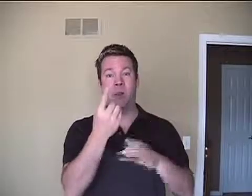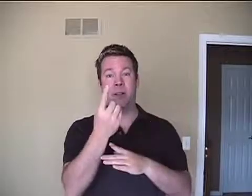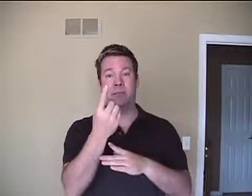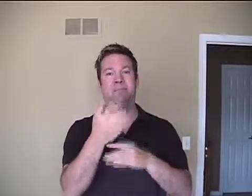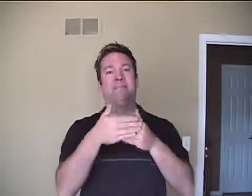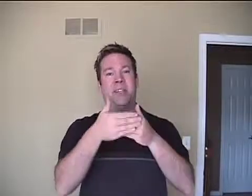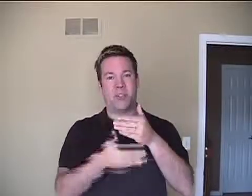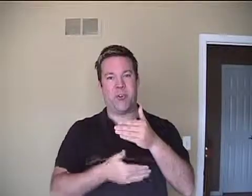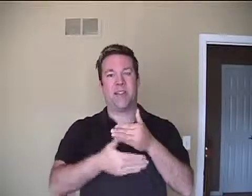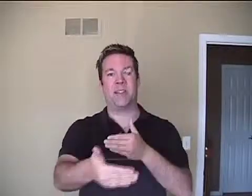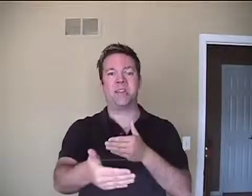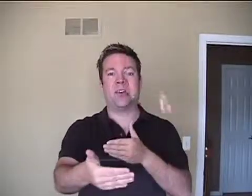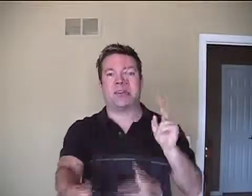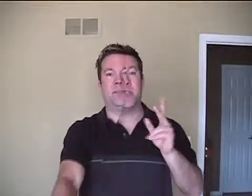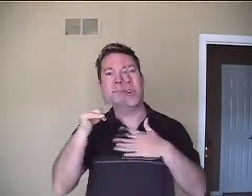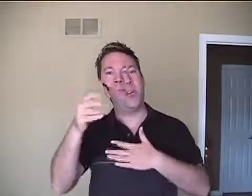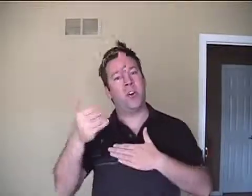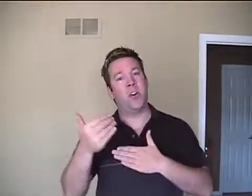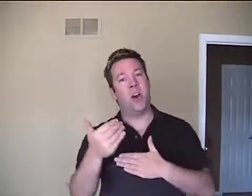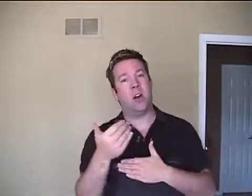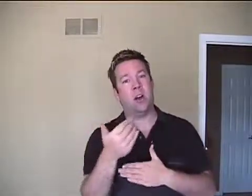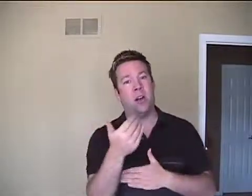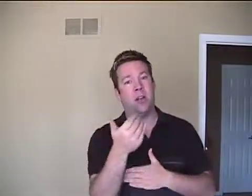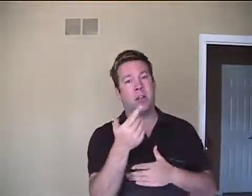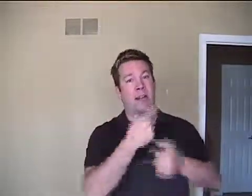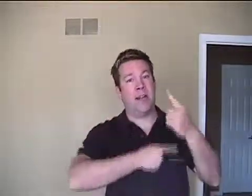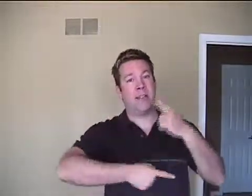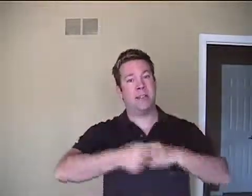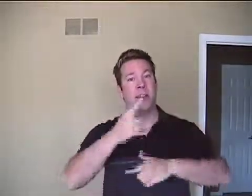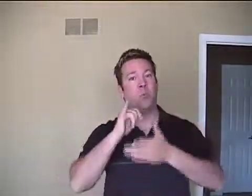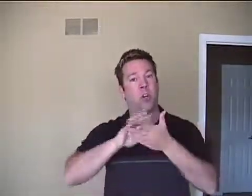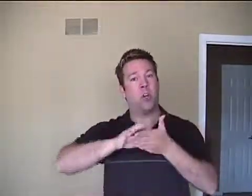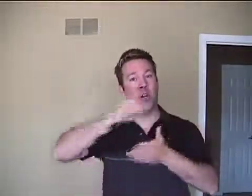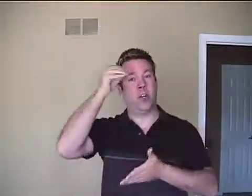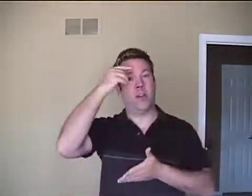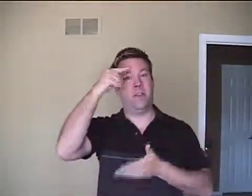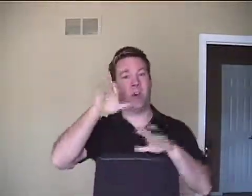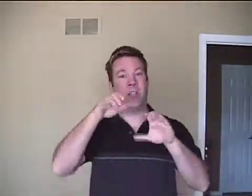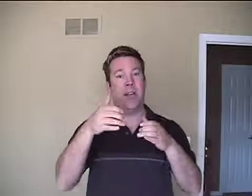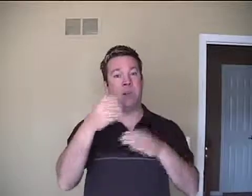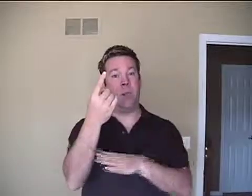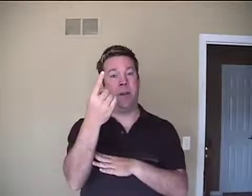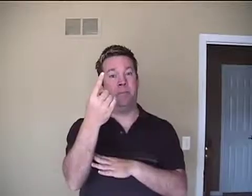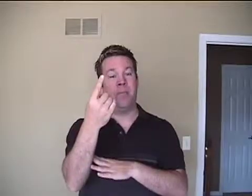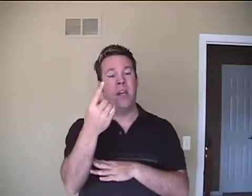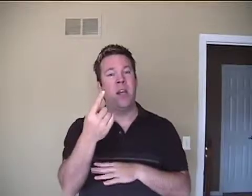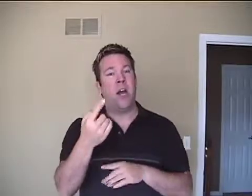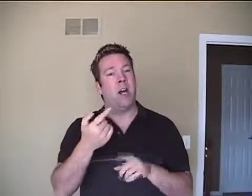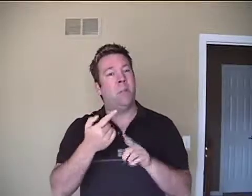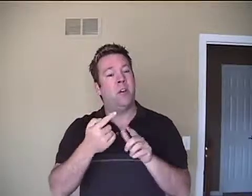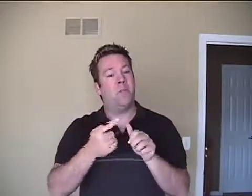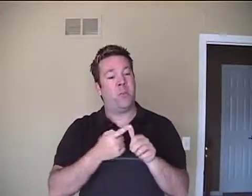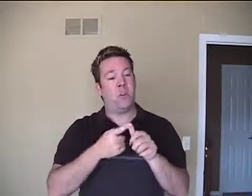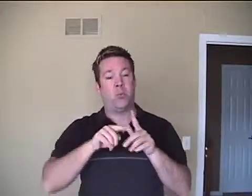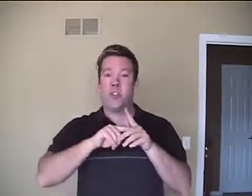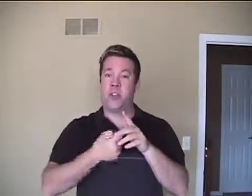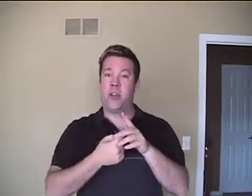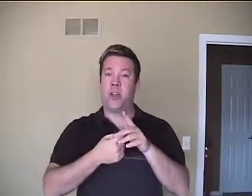1. Let's go ahead and get started. Here are our signs that we're learning for Class 1. First, we're starting